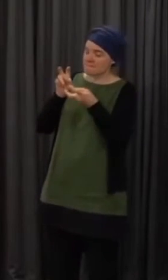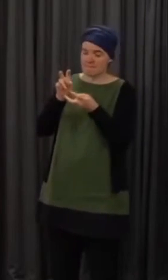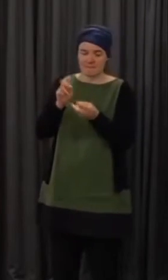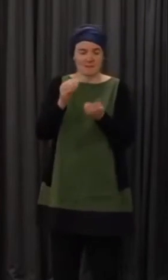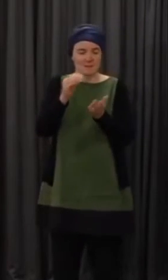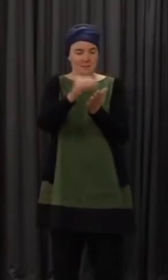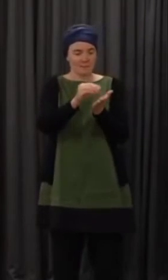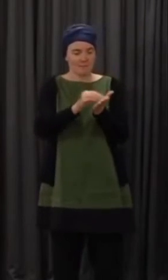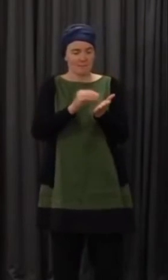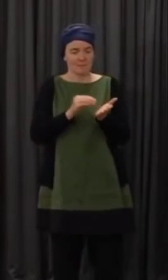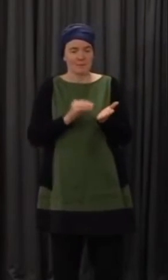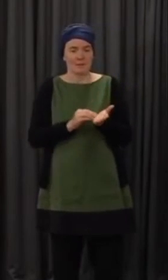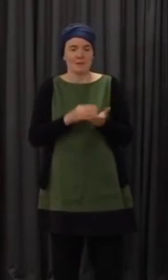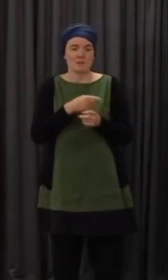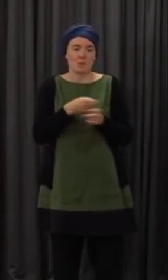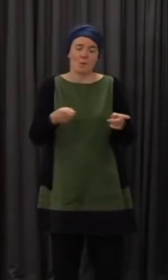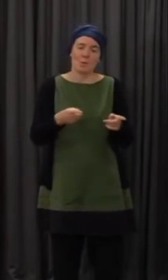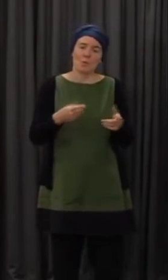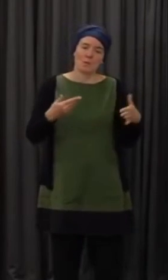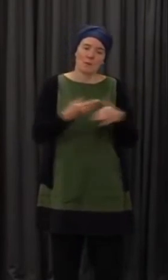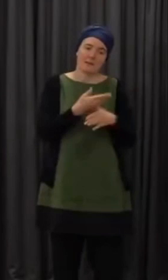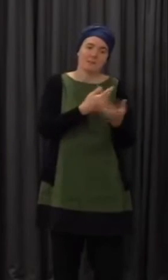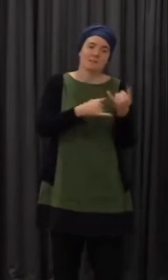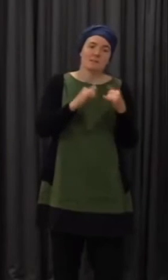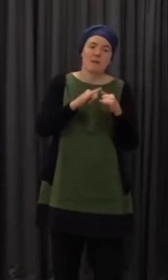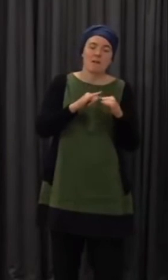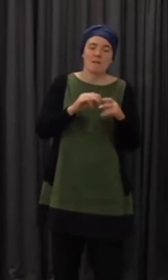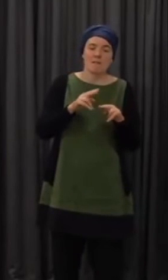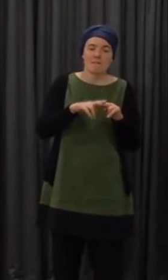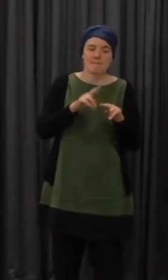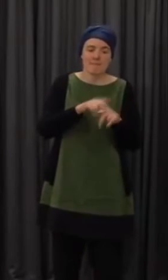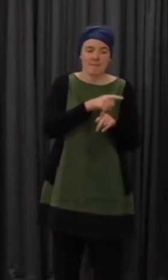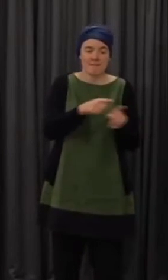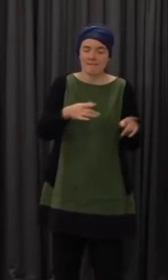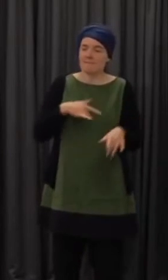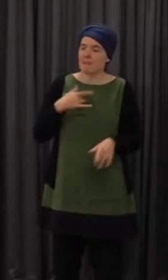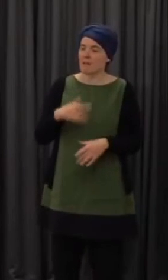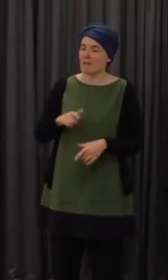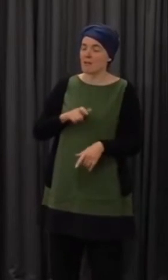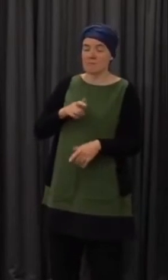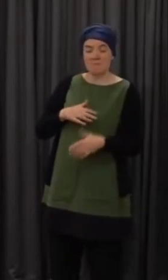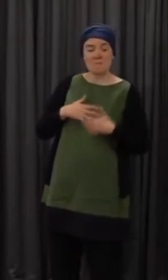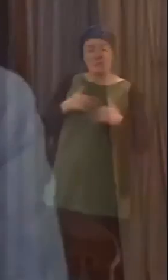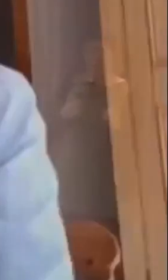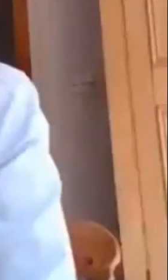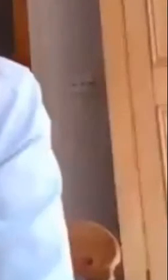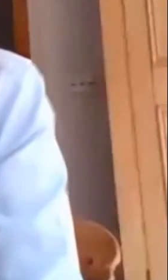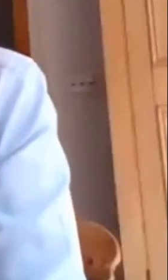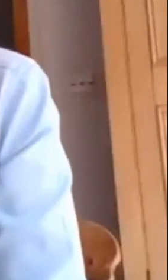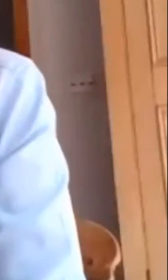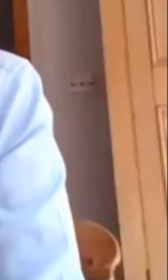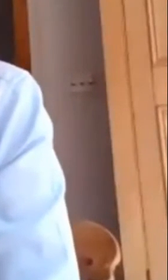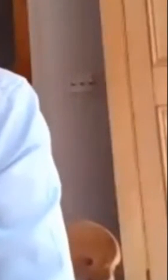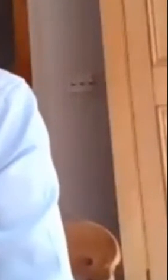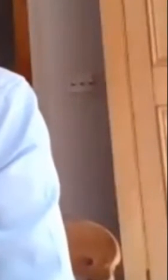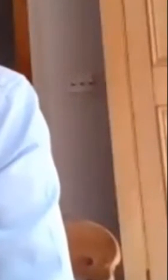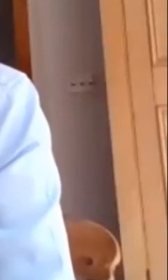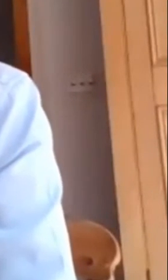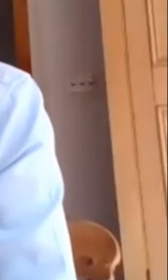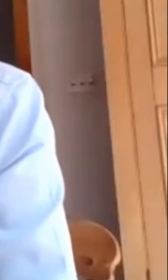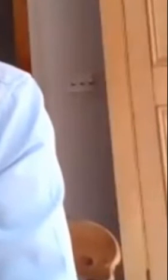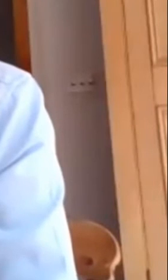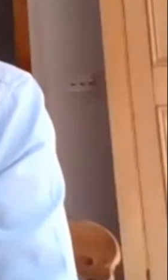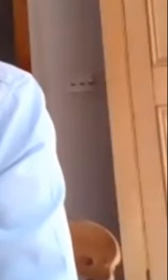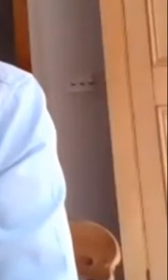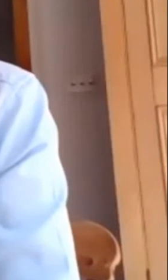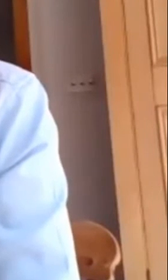workers confidence that this is a safe place to which you can return. And for all the discussion about the return to work,